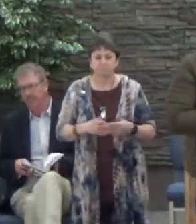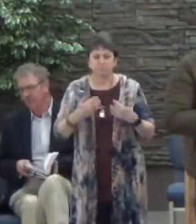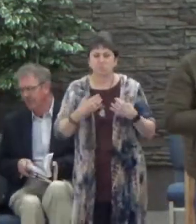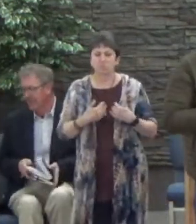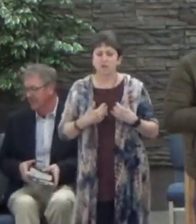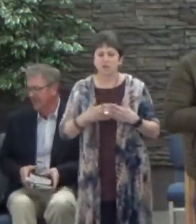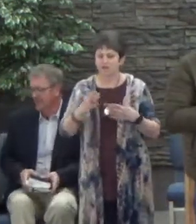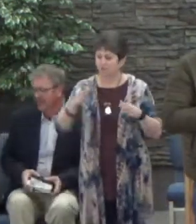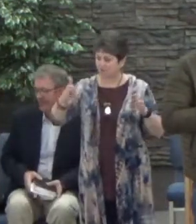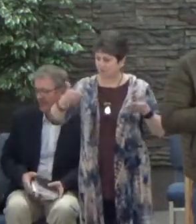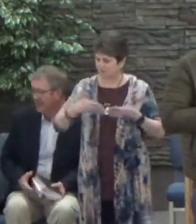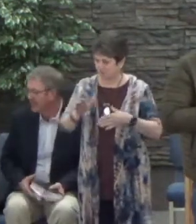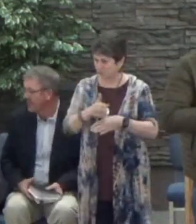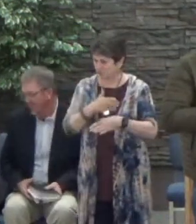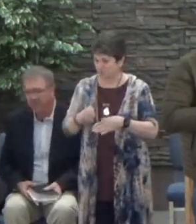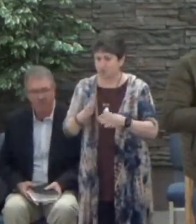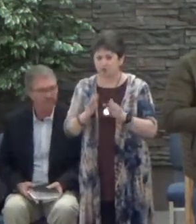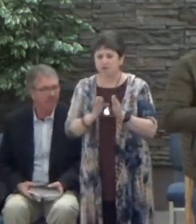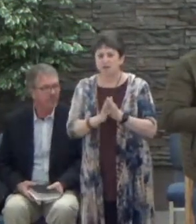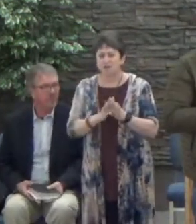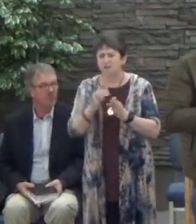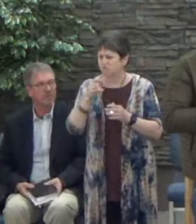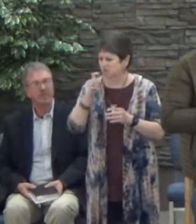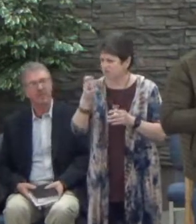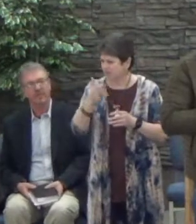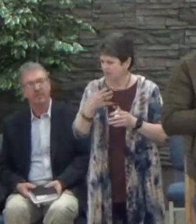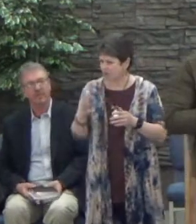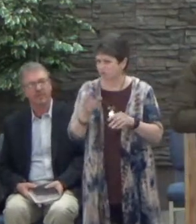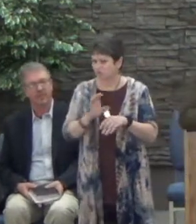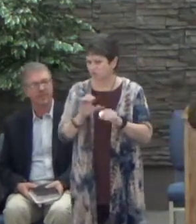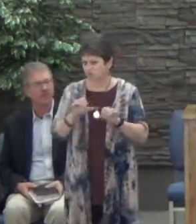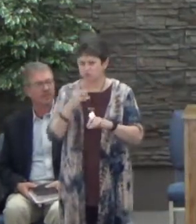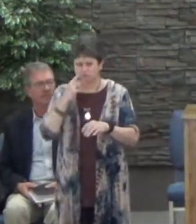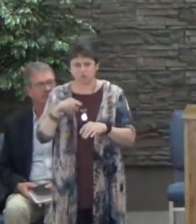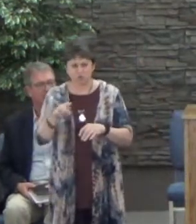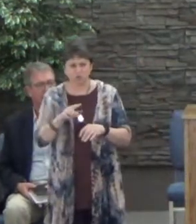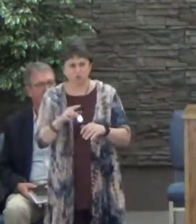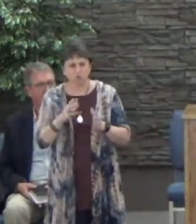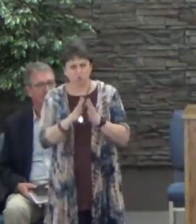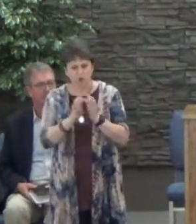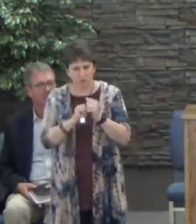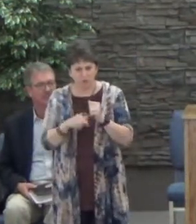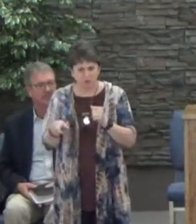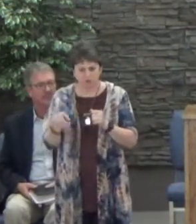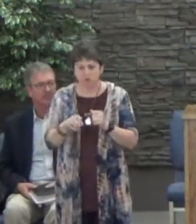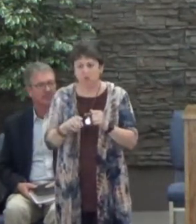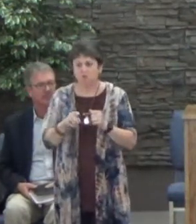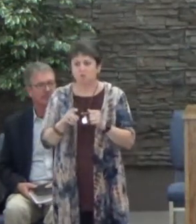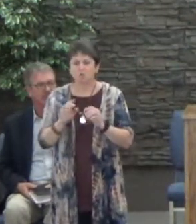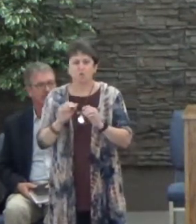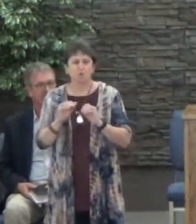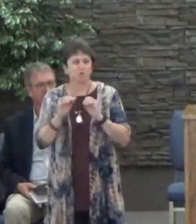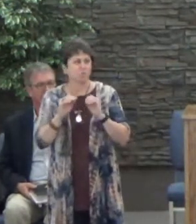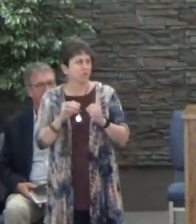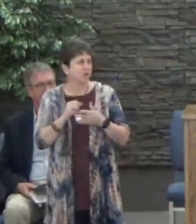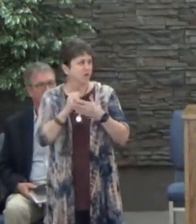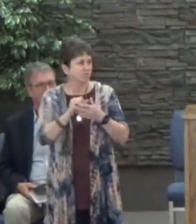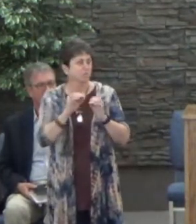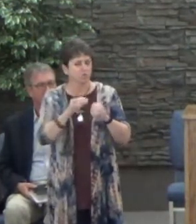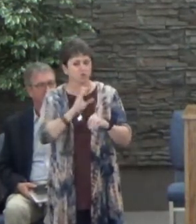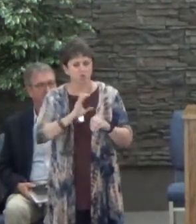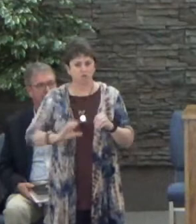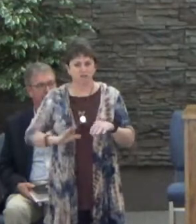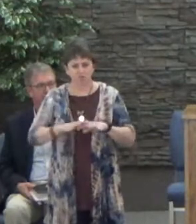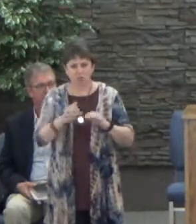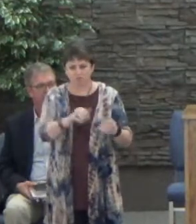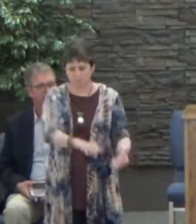We're going to have our invitation song, and if there's anything at all that the church can do for you, whether it be pray with you or help you put Christ on